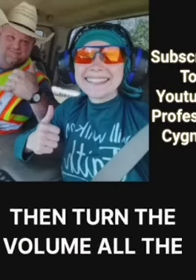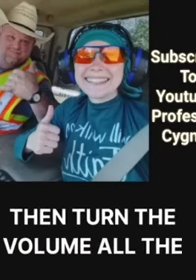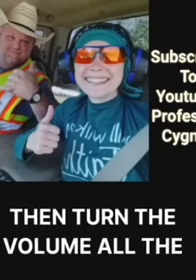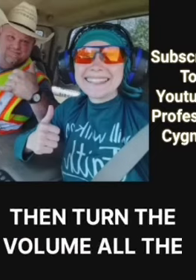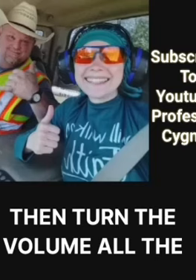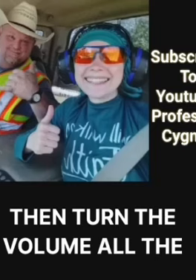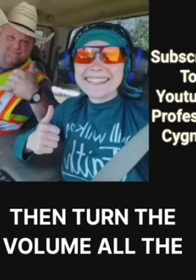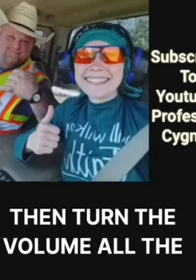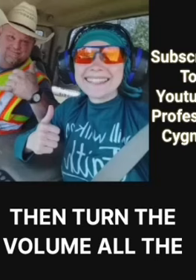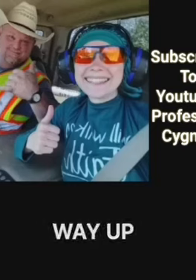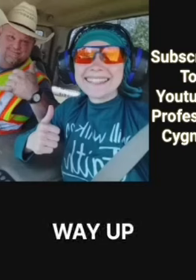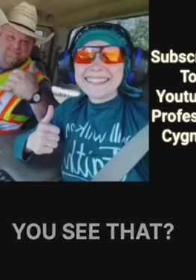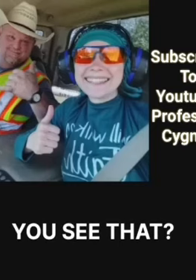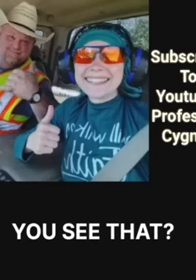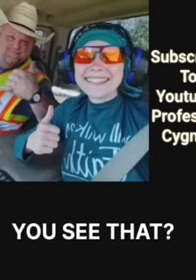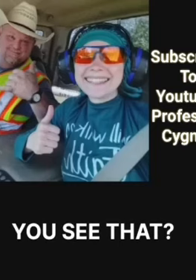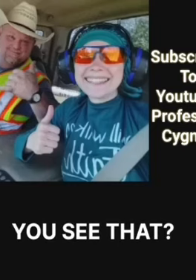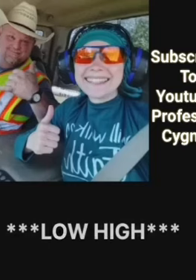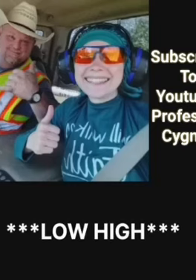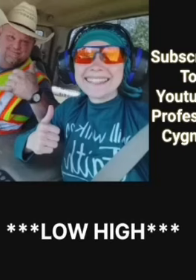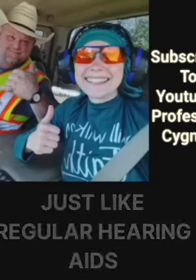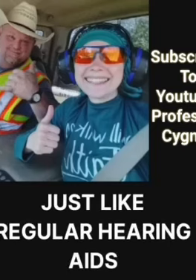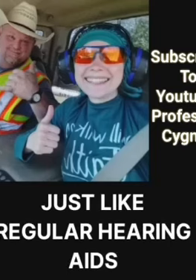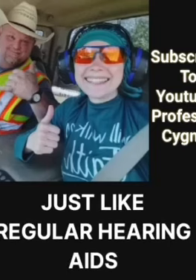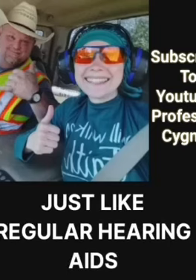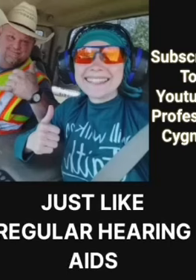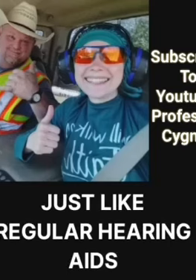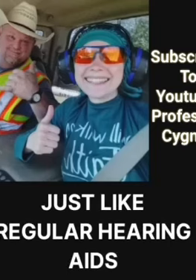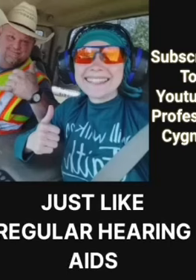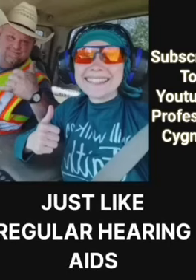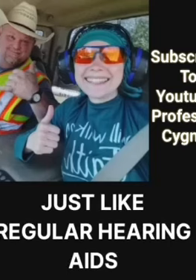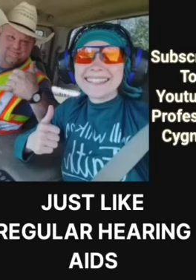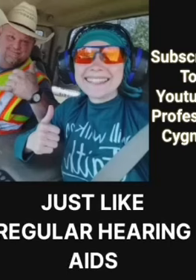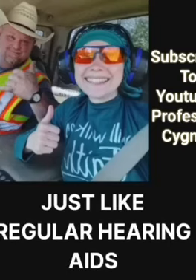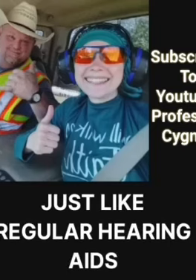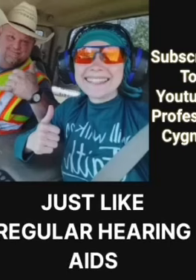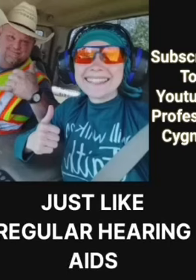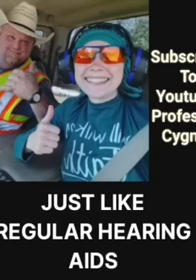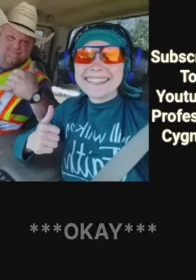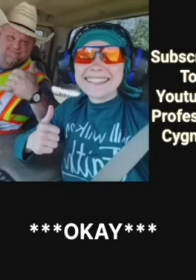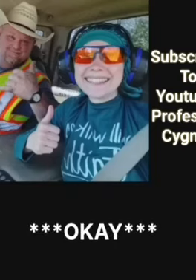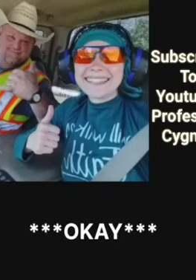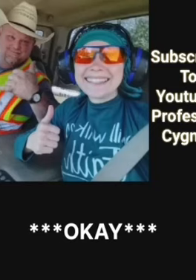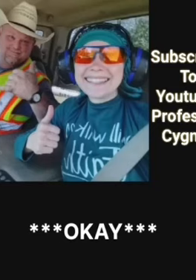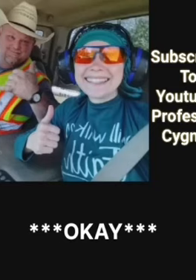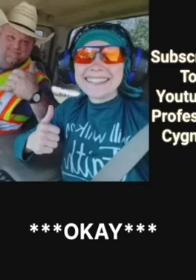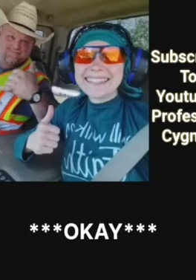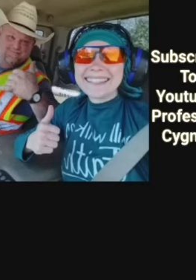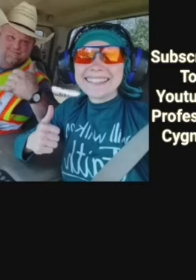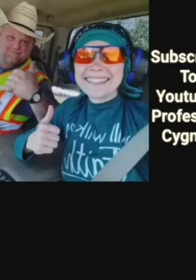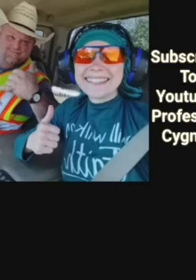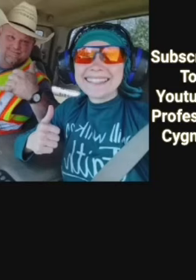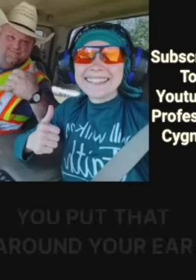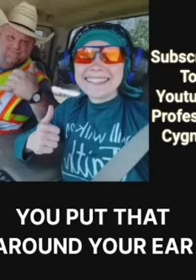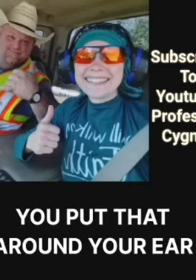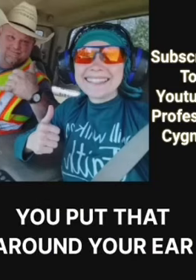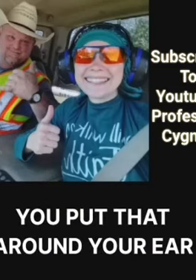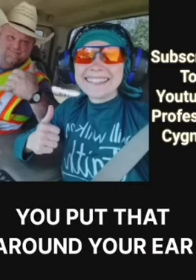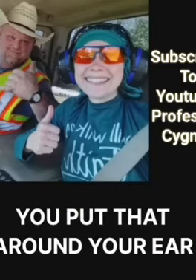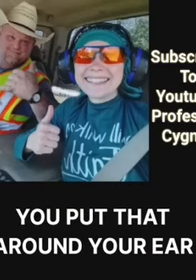turn the volume all the way up. You see the low, high. Just like regular hearing aids. Okay. You put that around